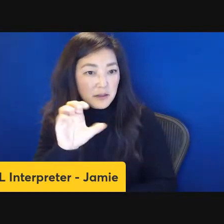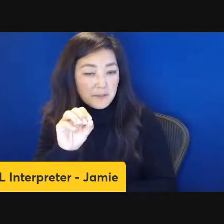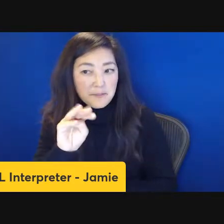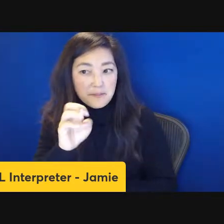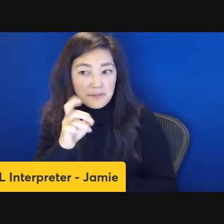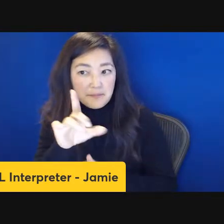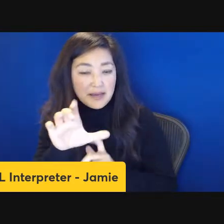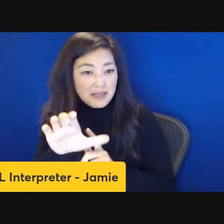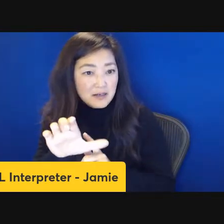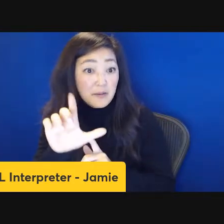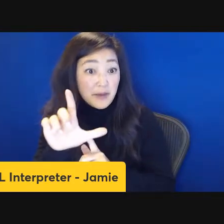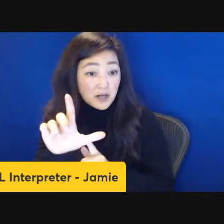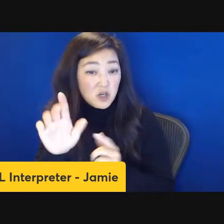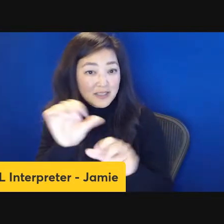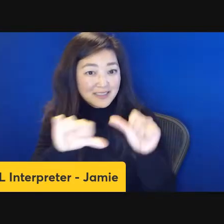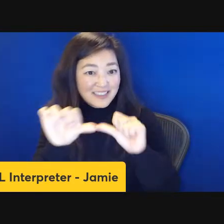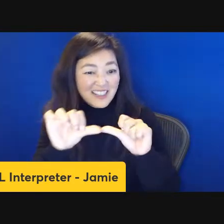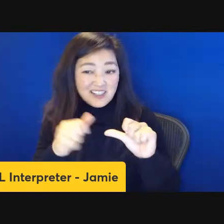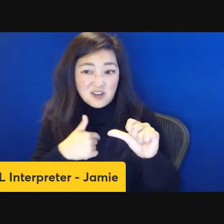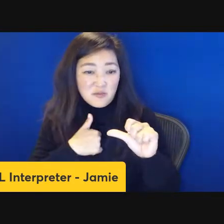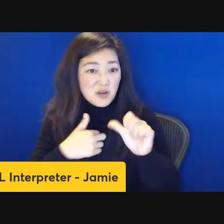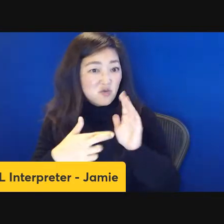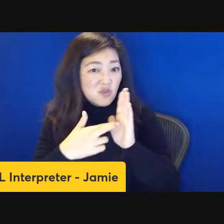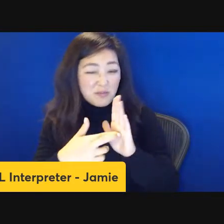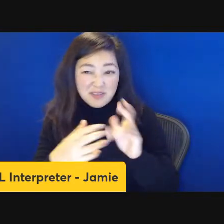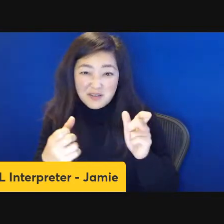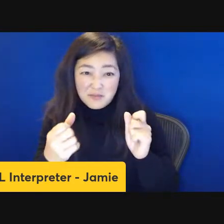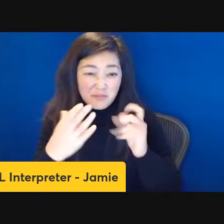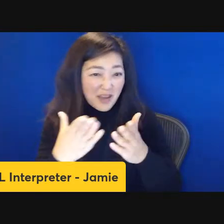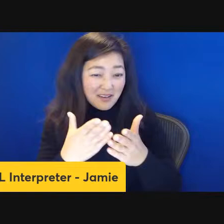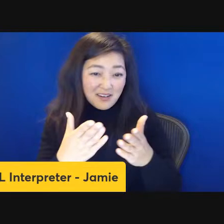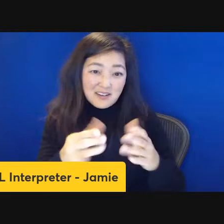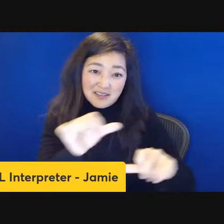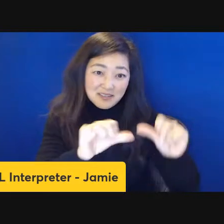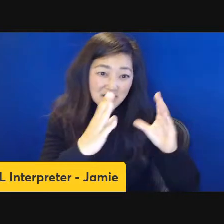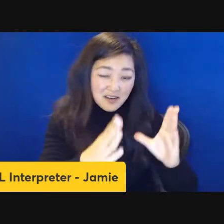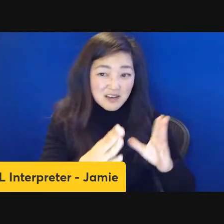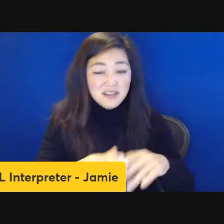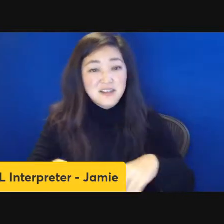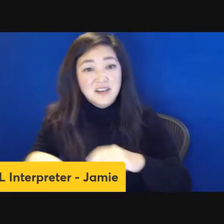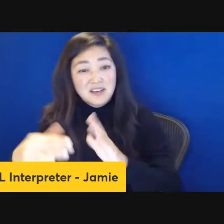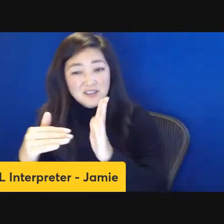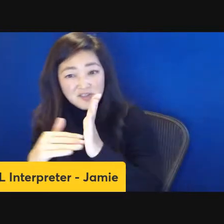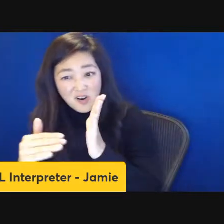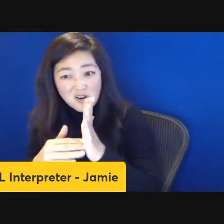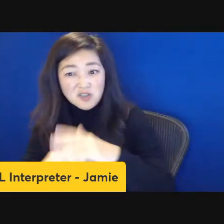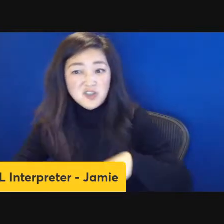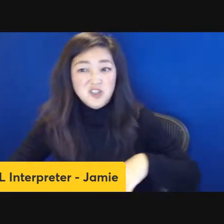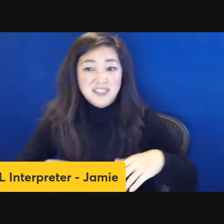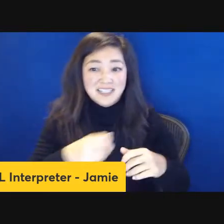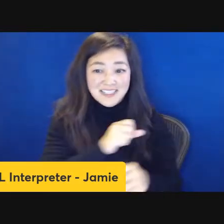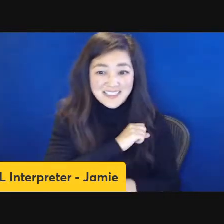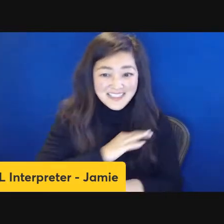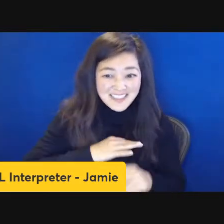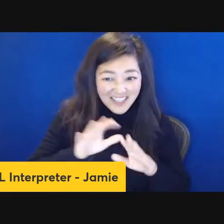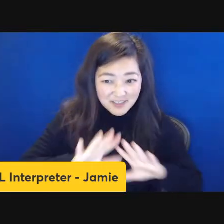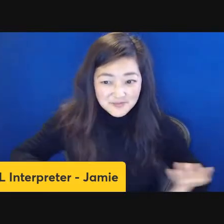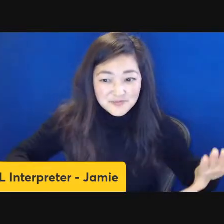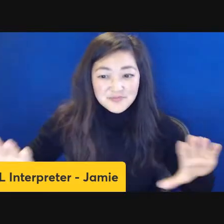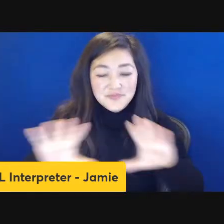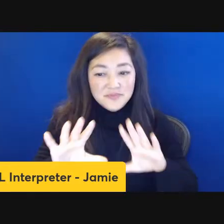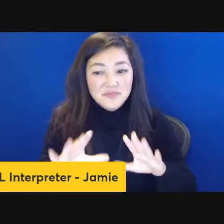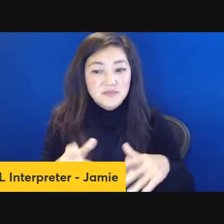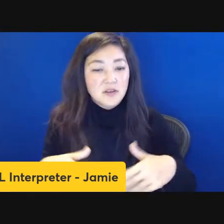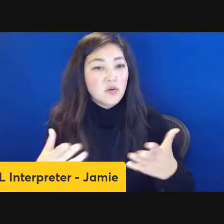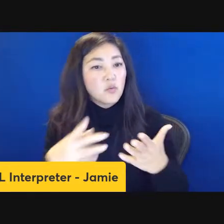large number of groups of persons, scientists, clinicians, staff, students across a whole variety of areas. And what we've